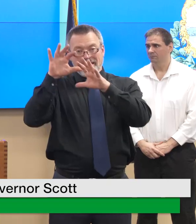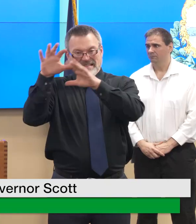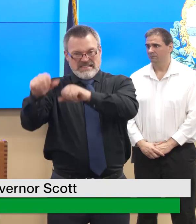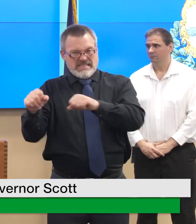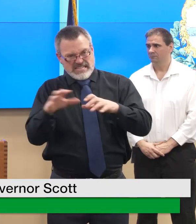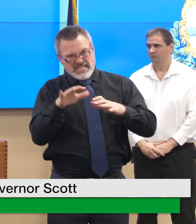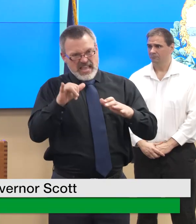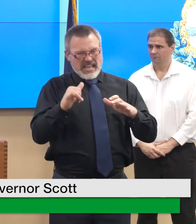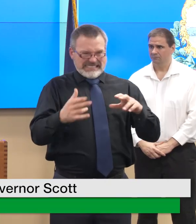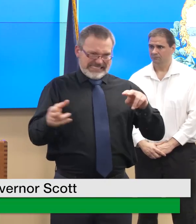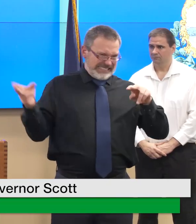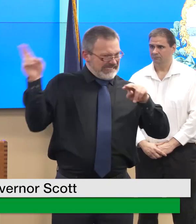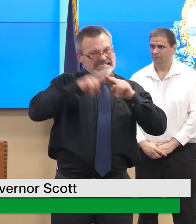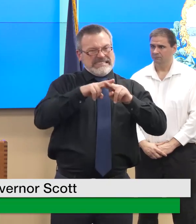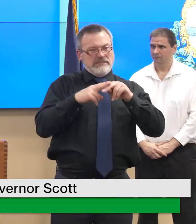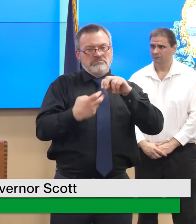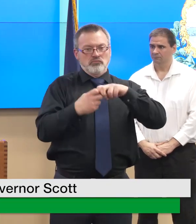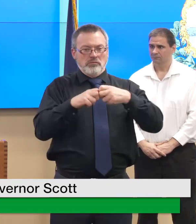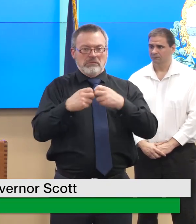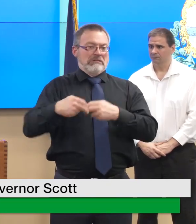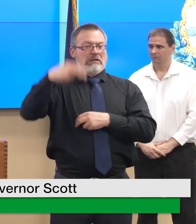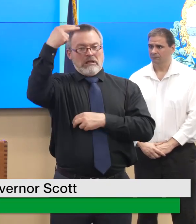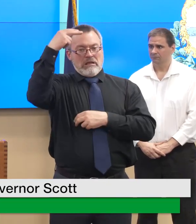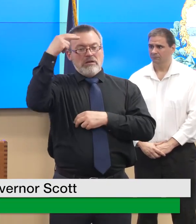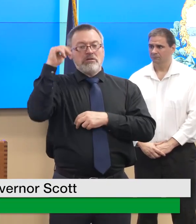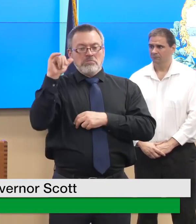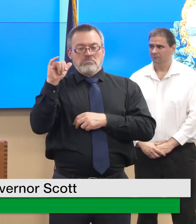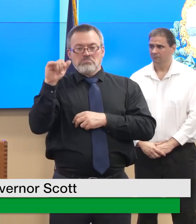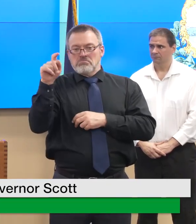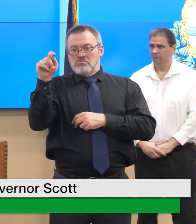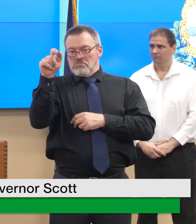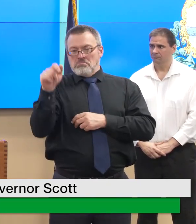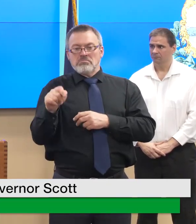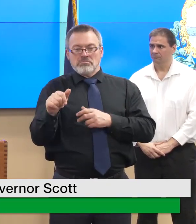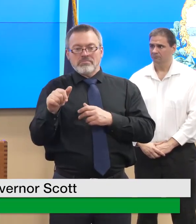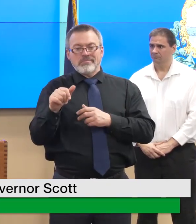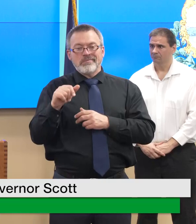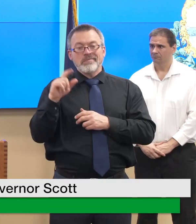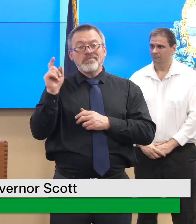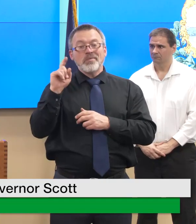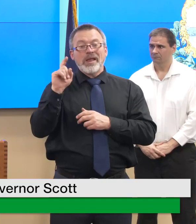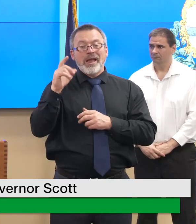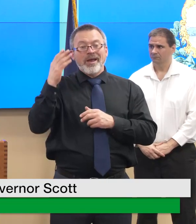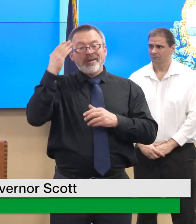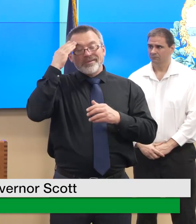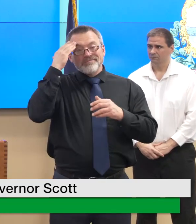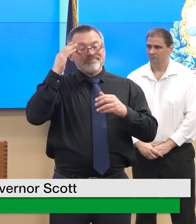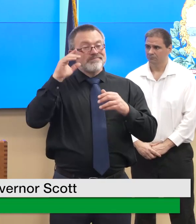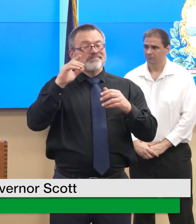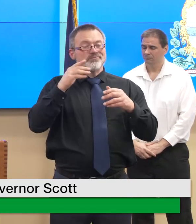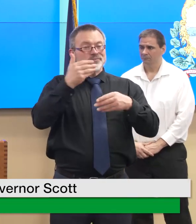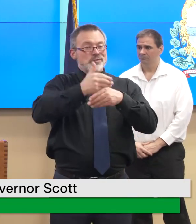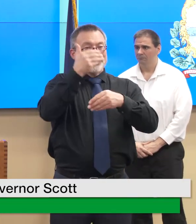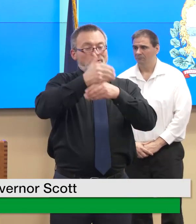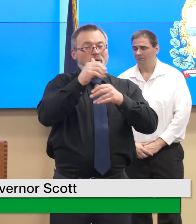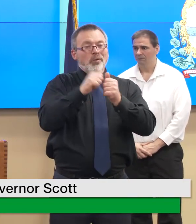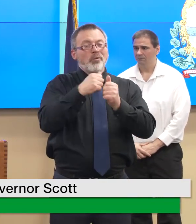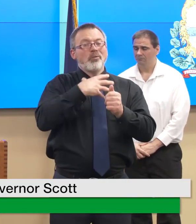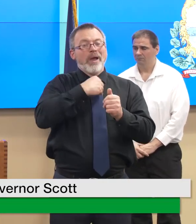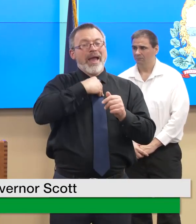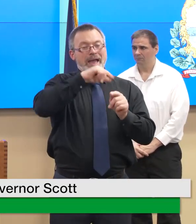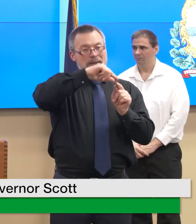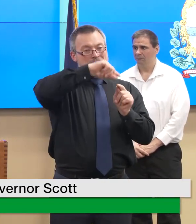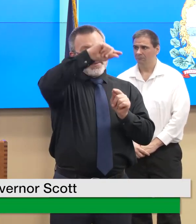building materials. It is oftentimes caulk that's used to seal around windows, also used to seal around air